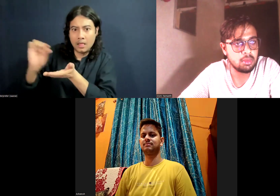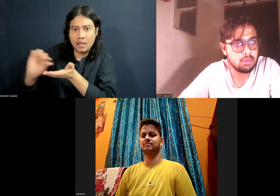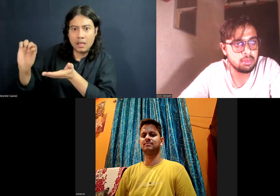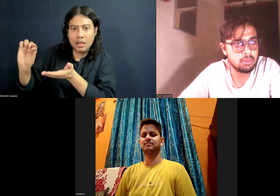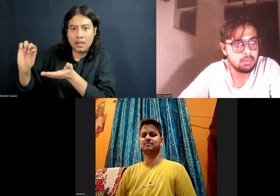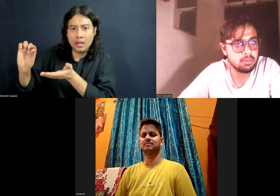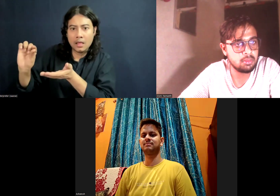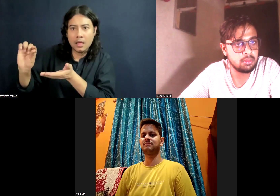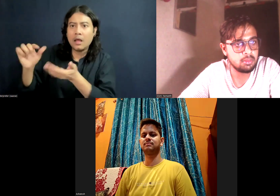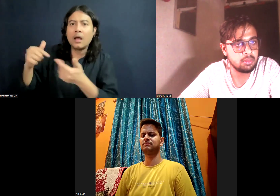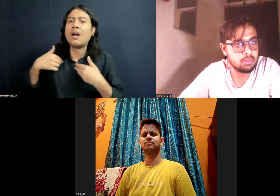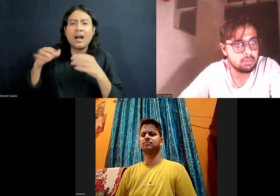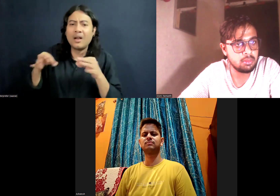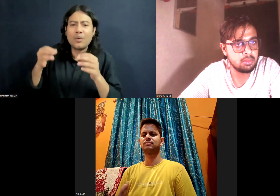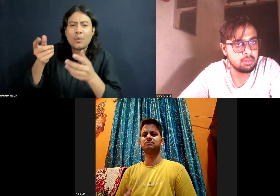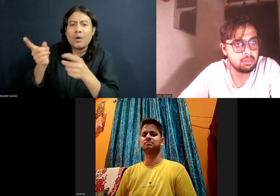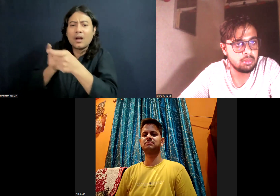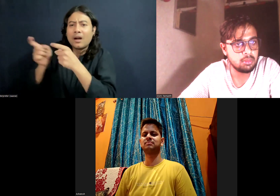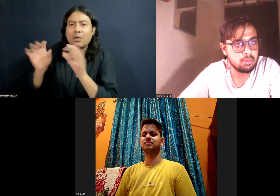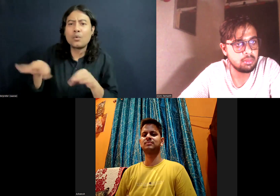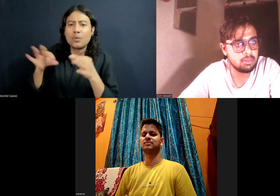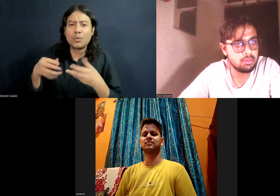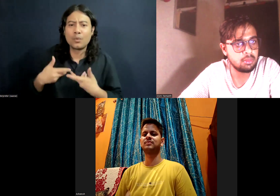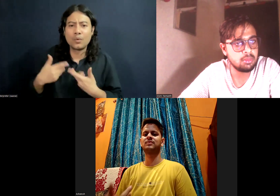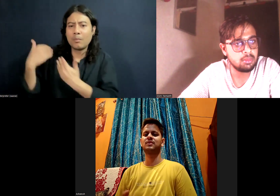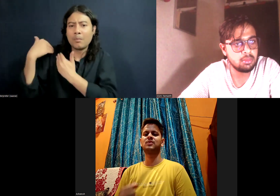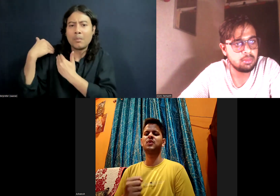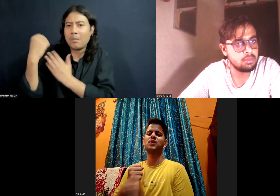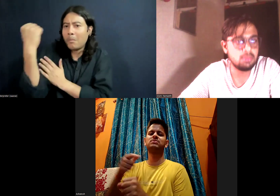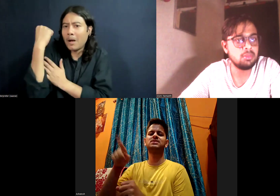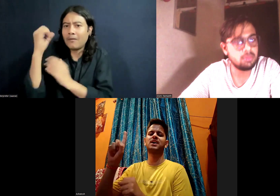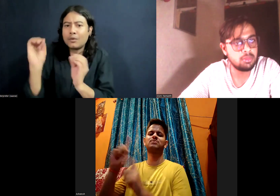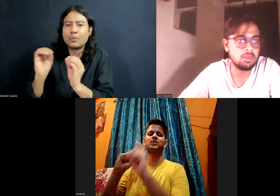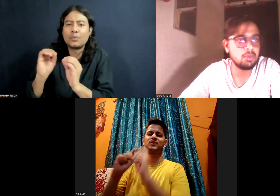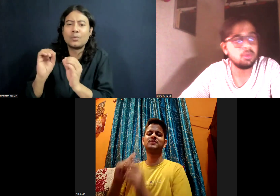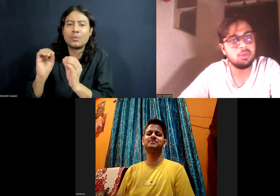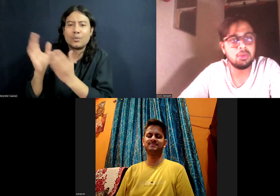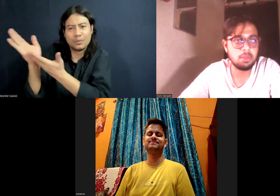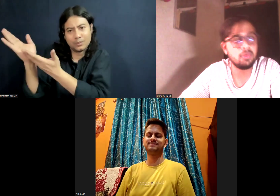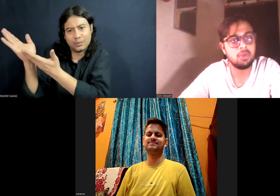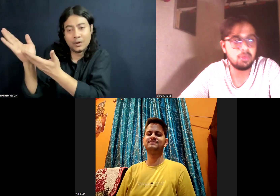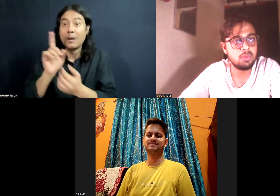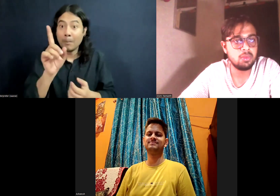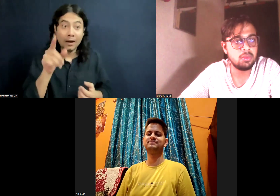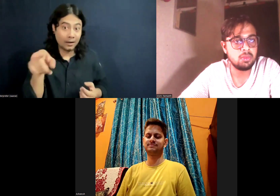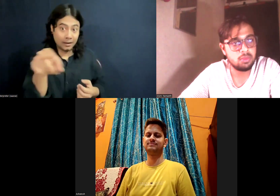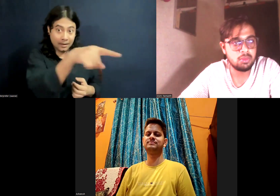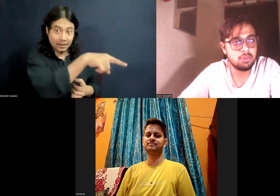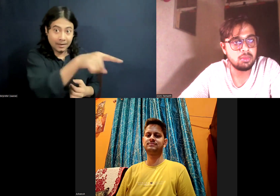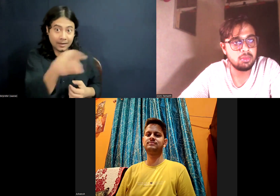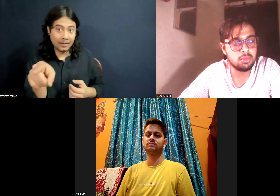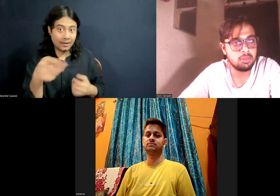you can't do anything. You cannot stop the government from misusing our money. Definitely, you have a right point